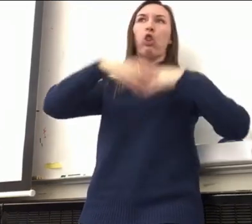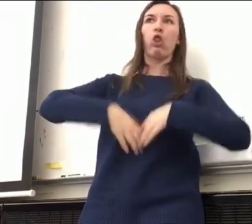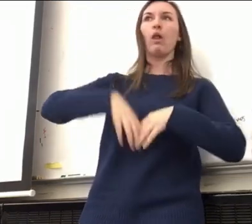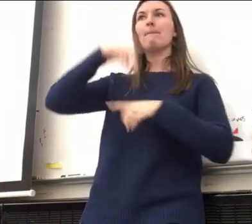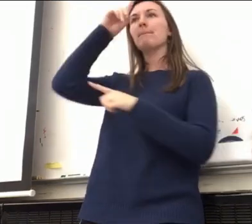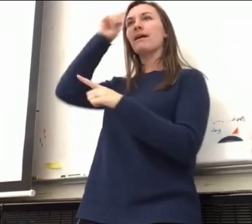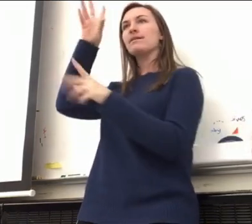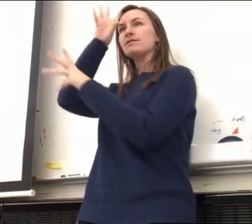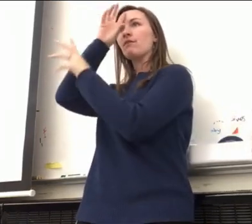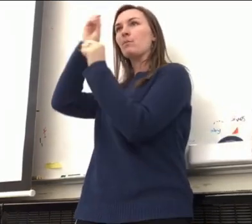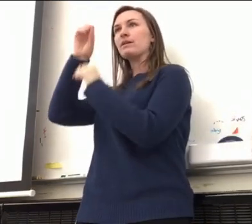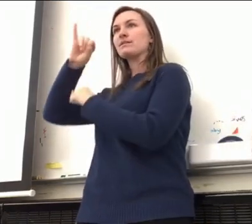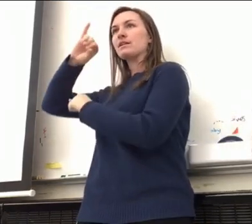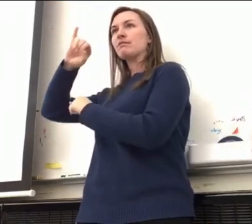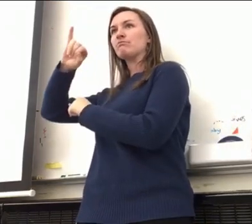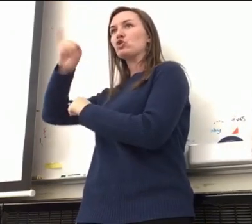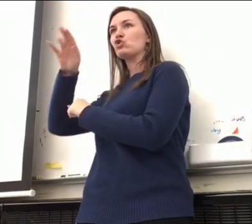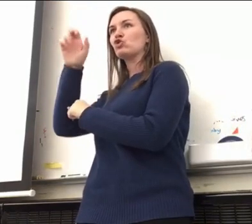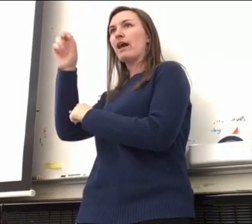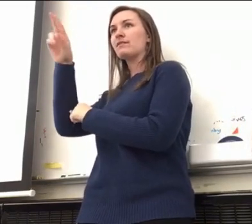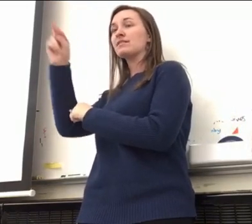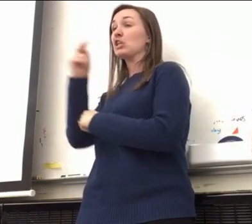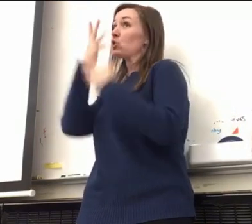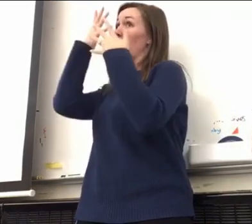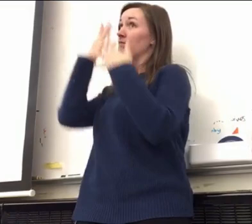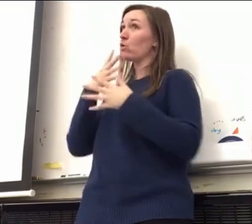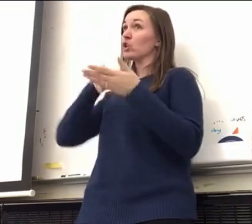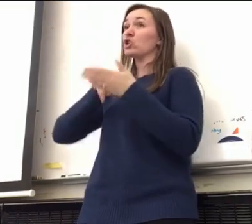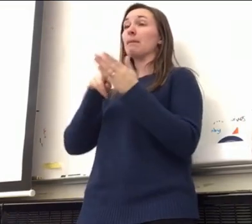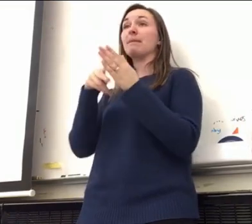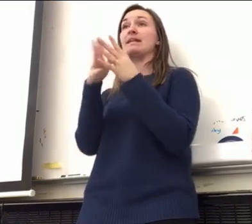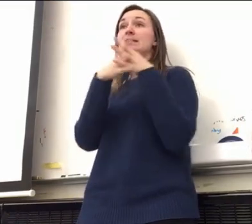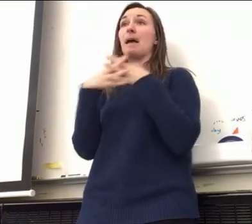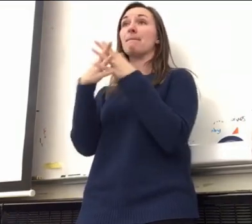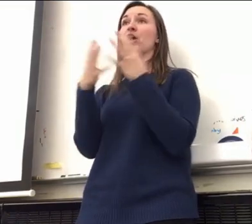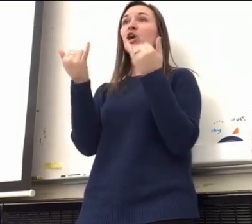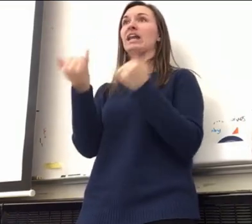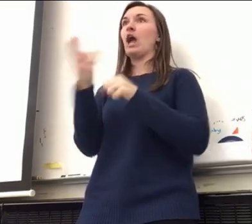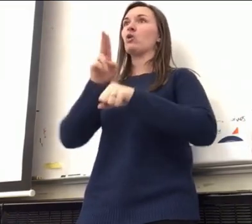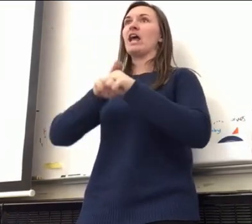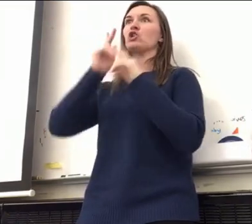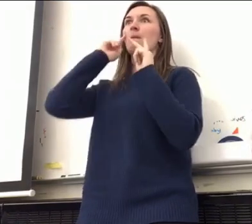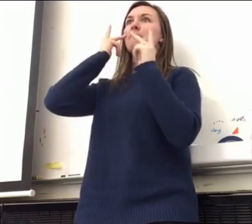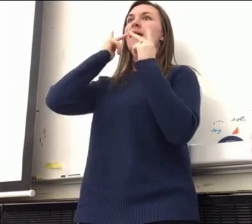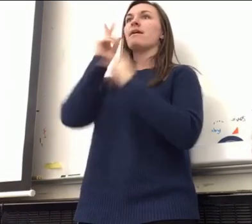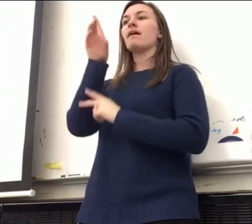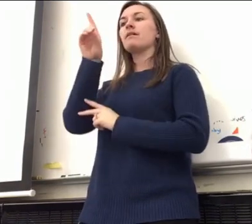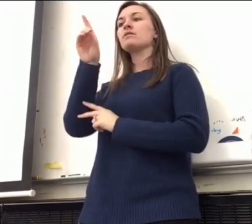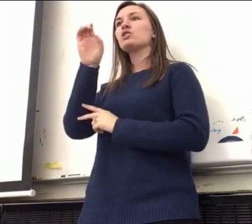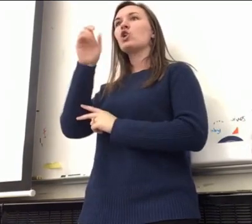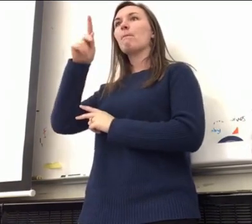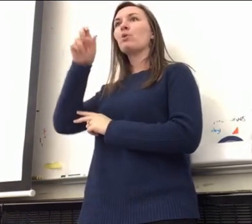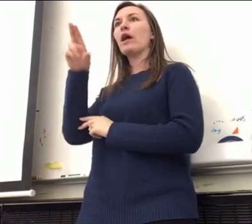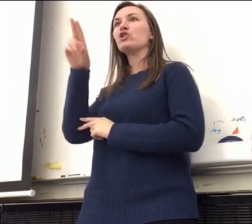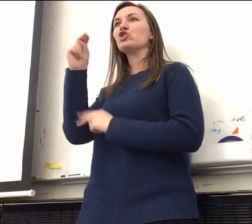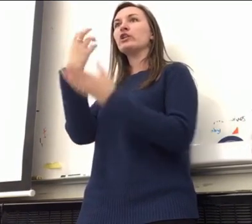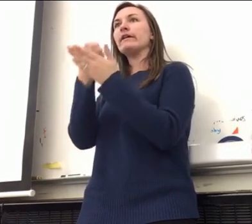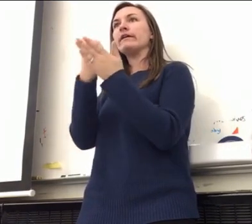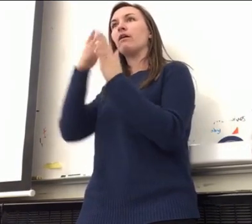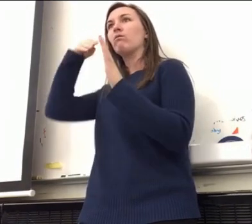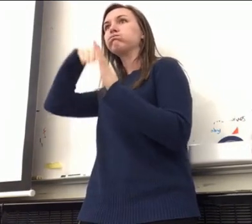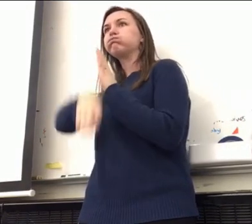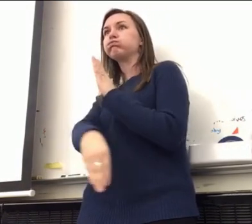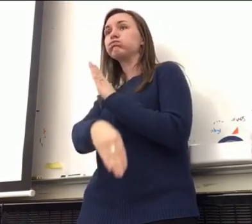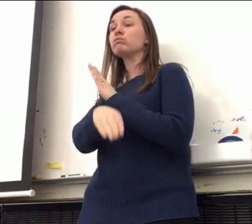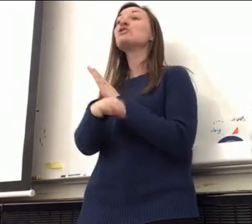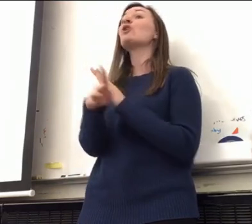Jackson. Now, this unfortunately is going to put America into a complete national panic and depression. But then what's going to happen is, if you want